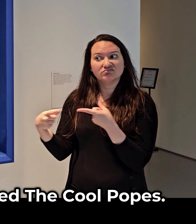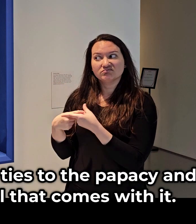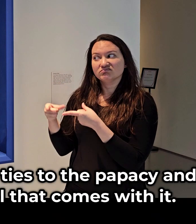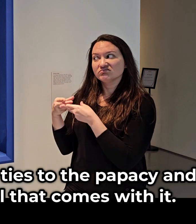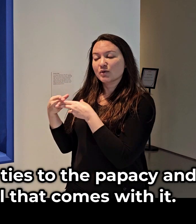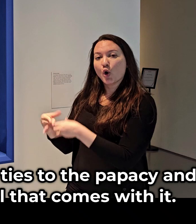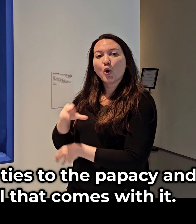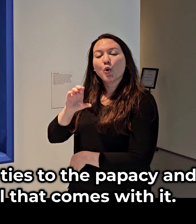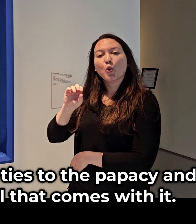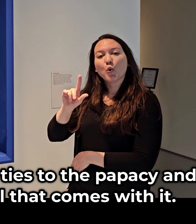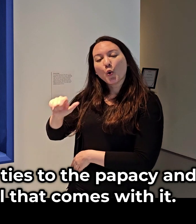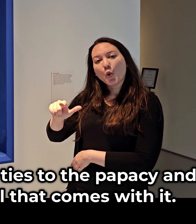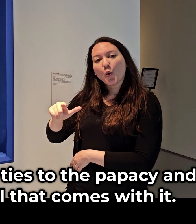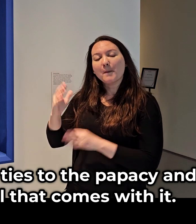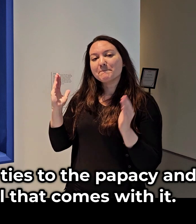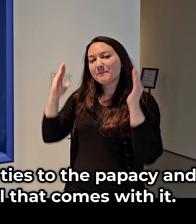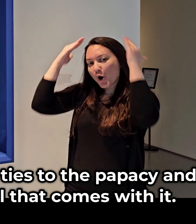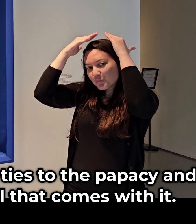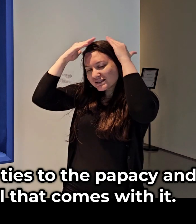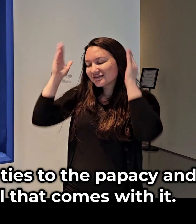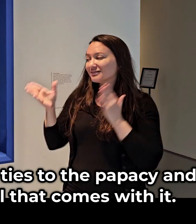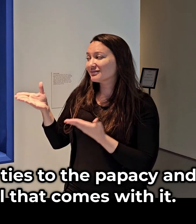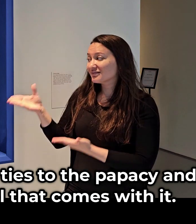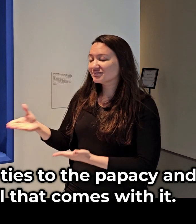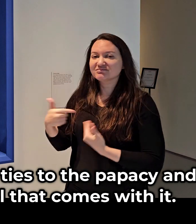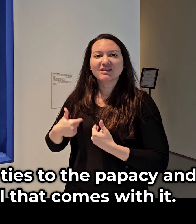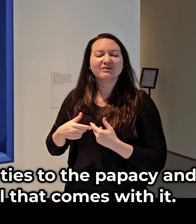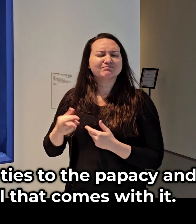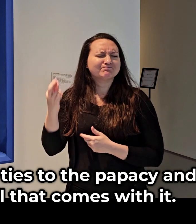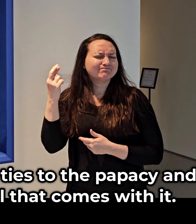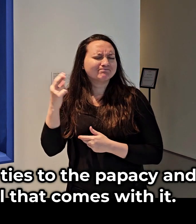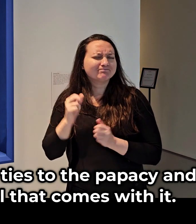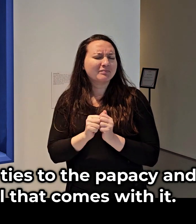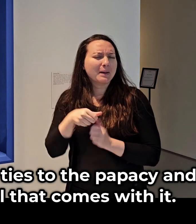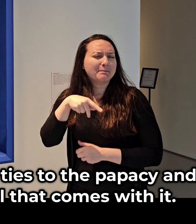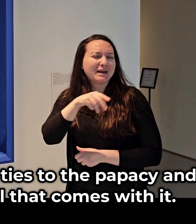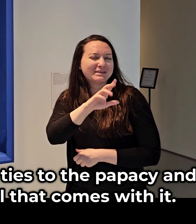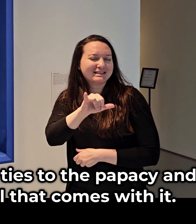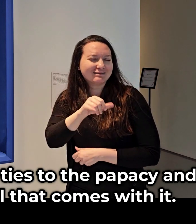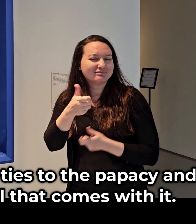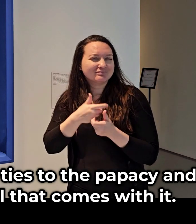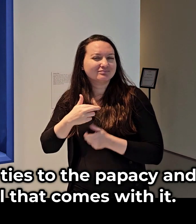The Cool Popes have close ties to the papacy and all the power and control that comes with it.